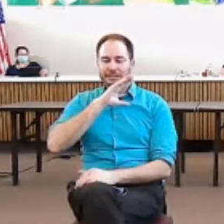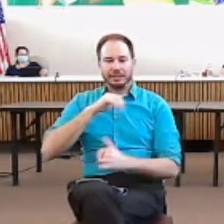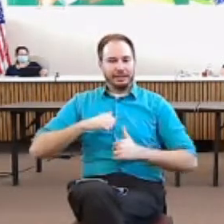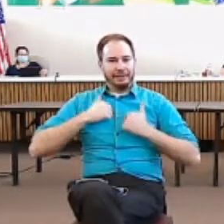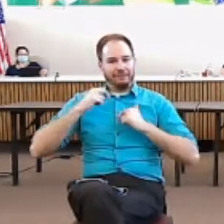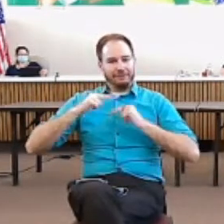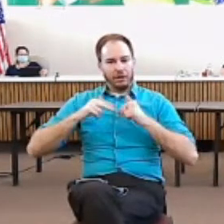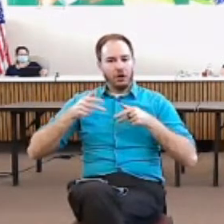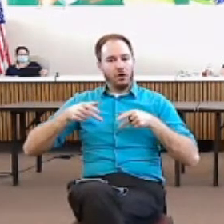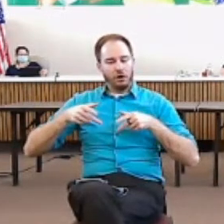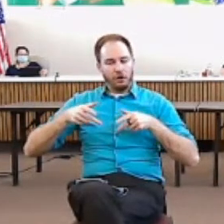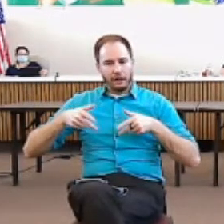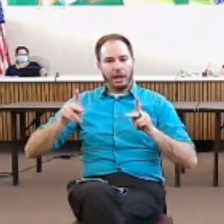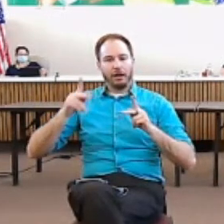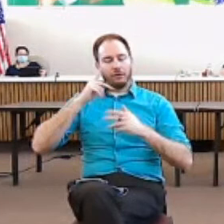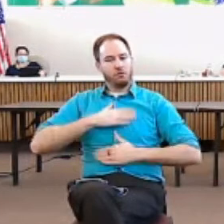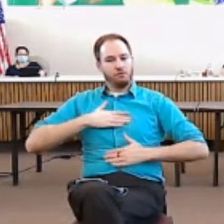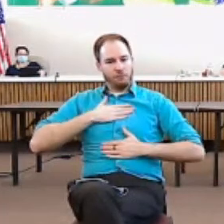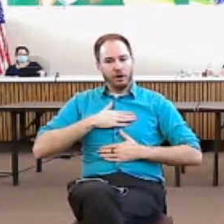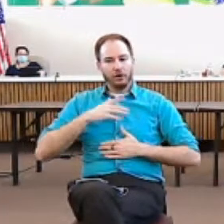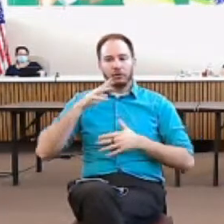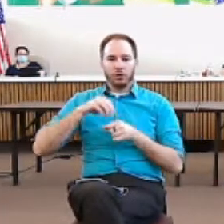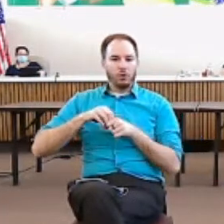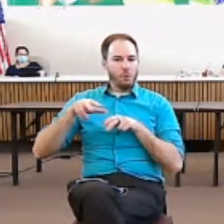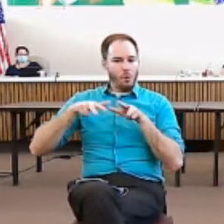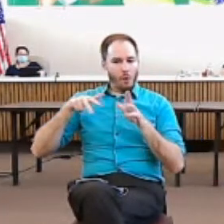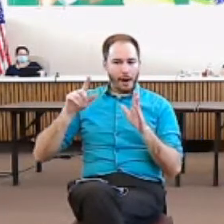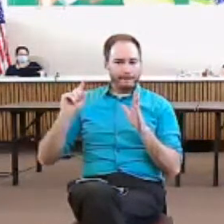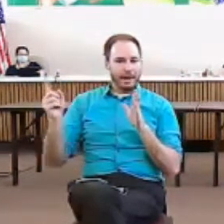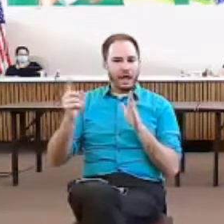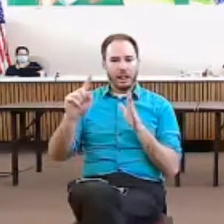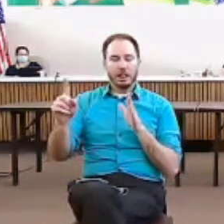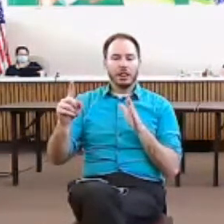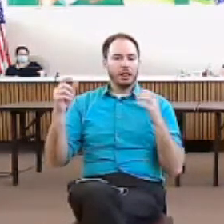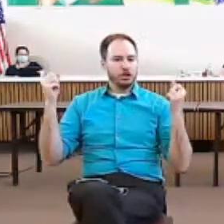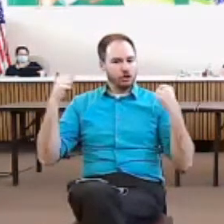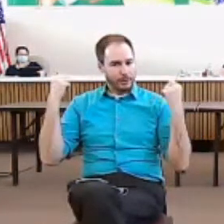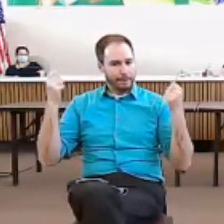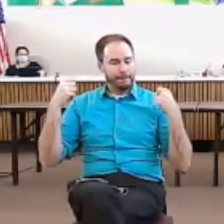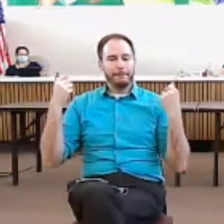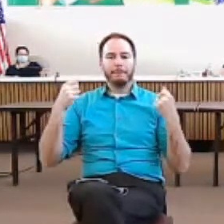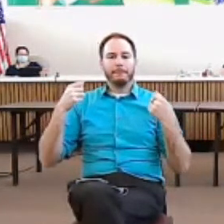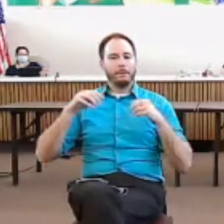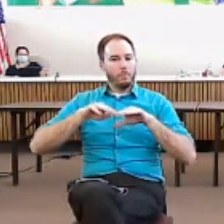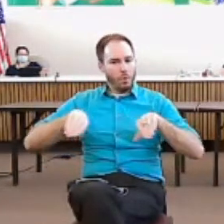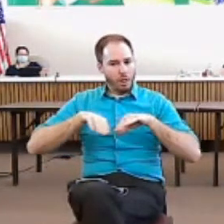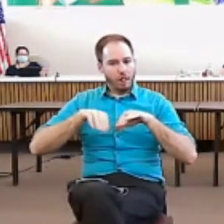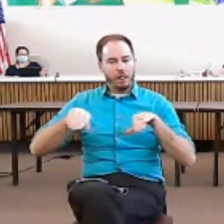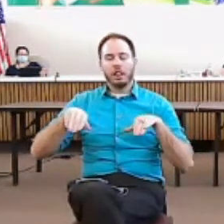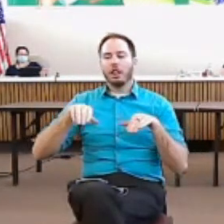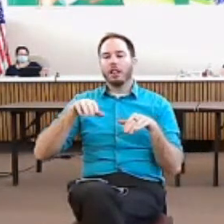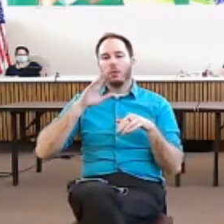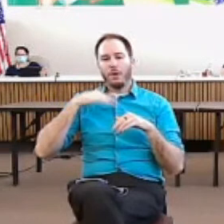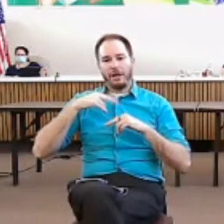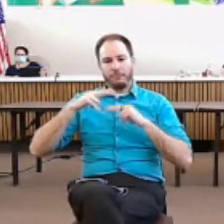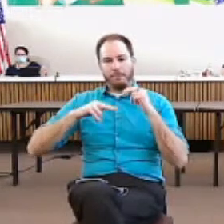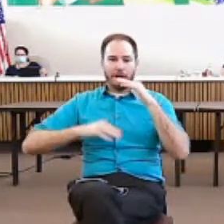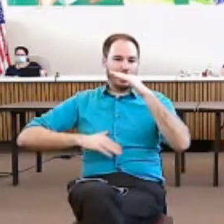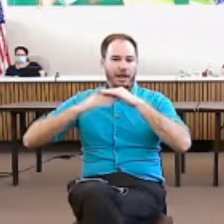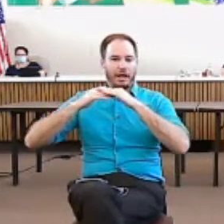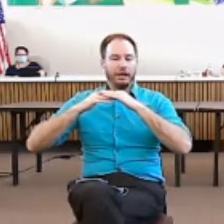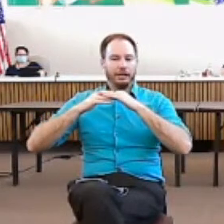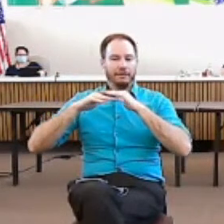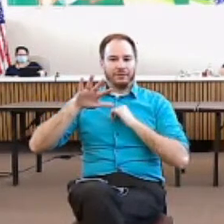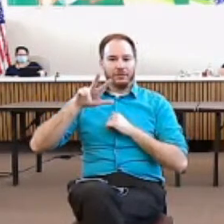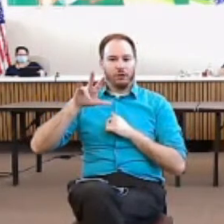offering recreational amenities, including walking paths, gymnasium, pool, etc., and to have a building height of 53